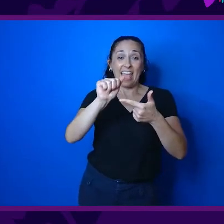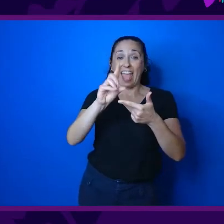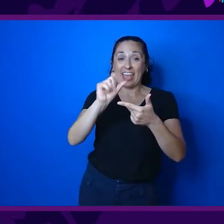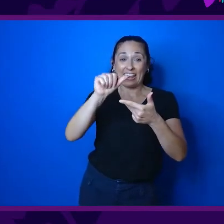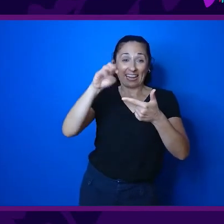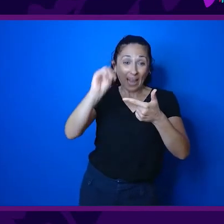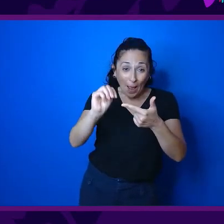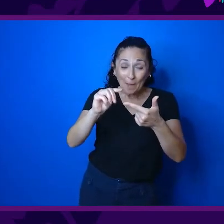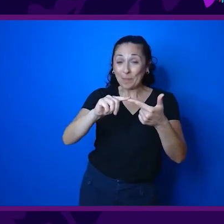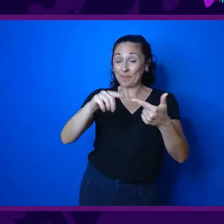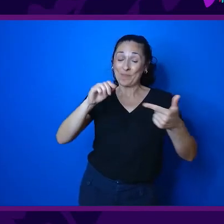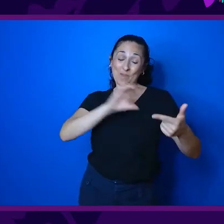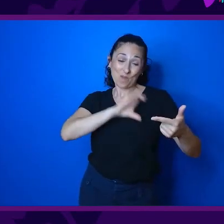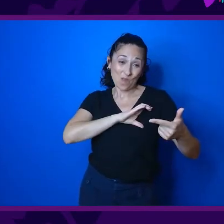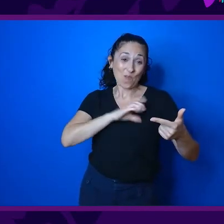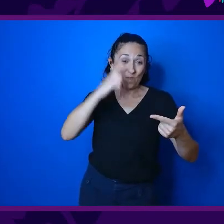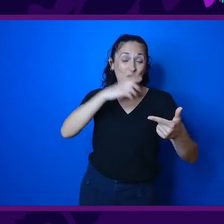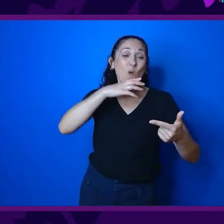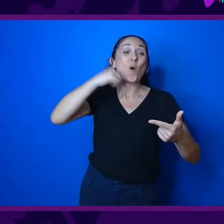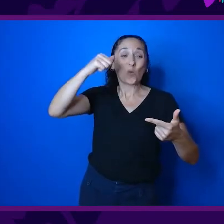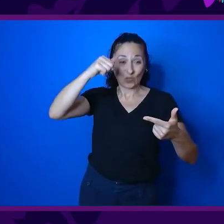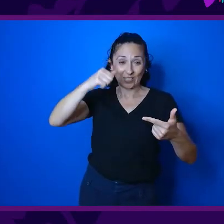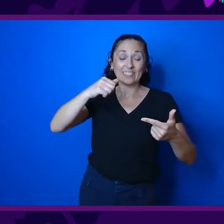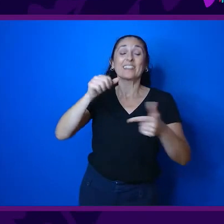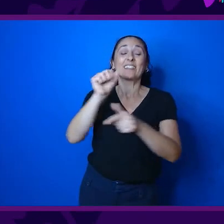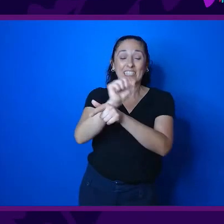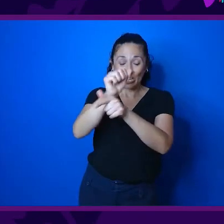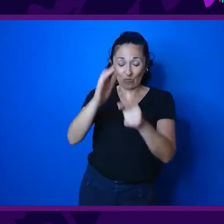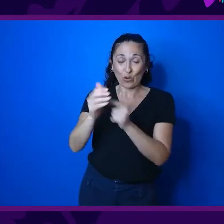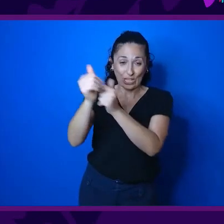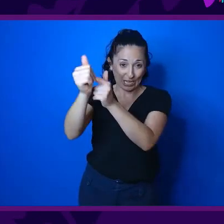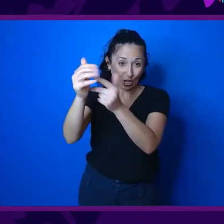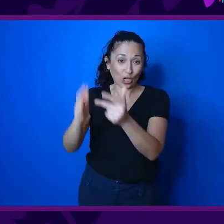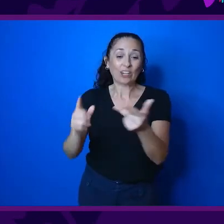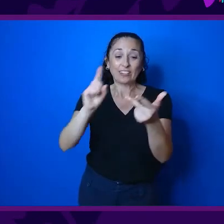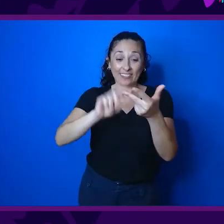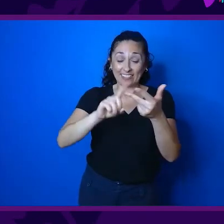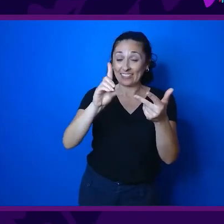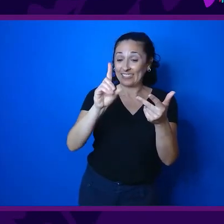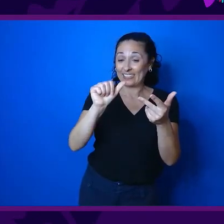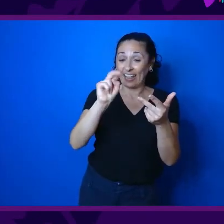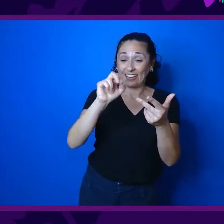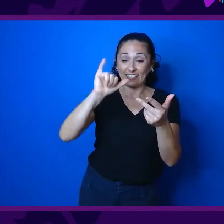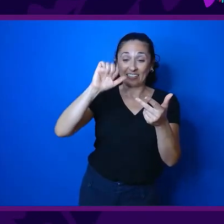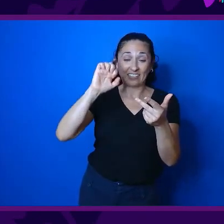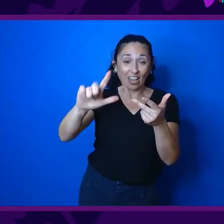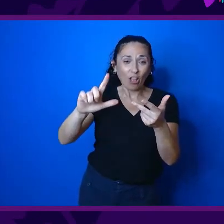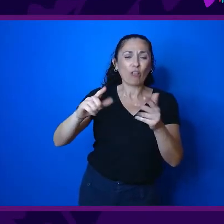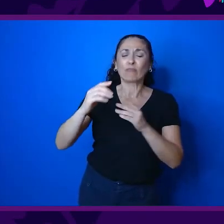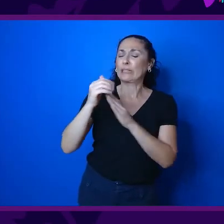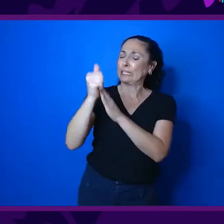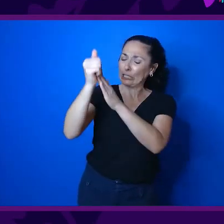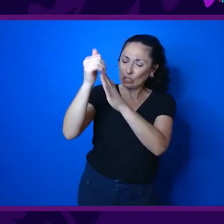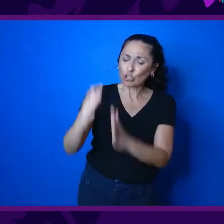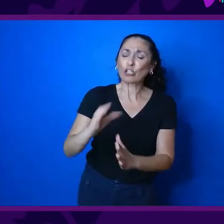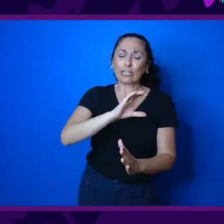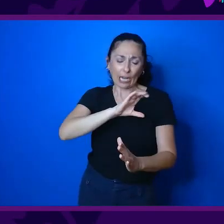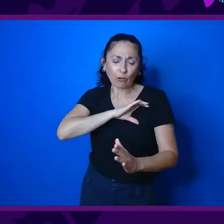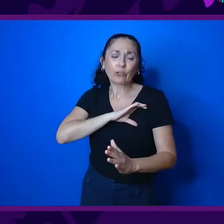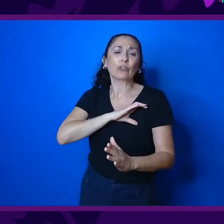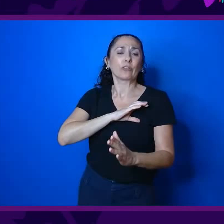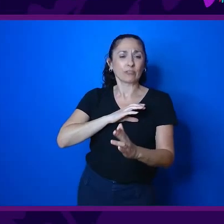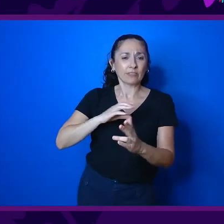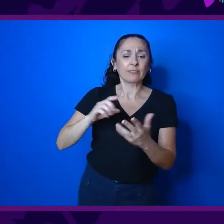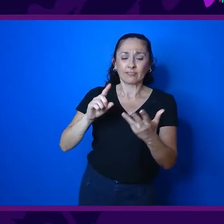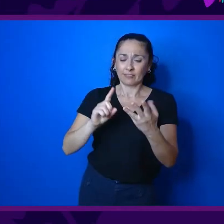of the children, and plays a labor movement leader. Daniel Sovato. He plays the main lead character of Tiago.